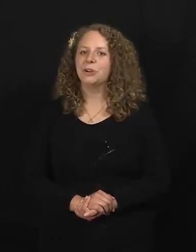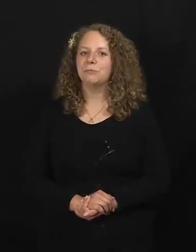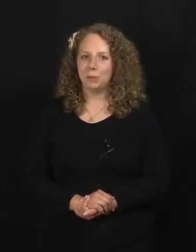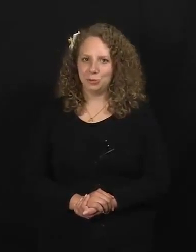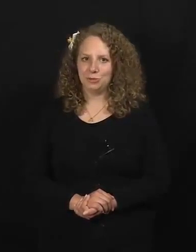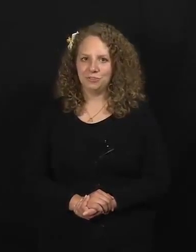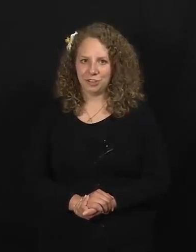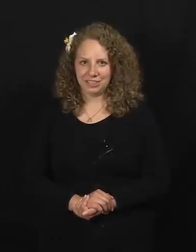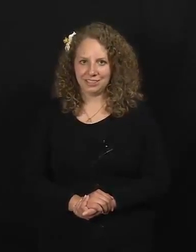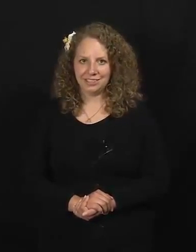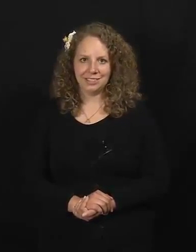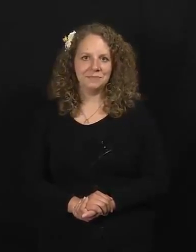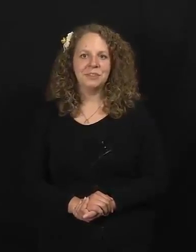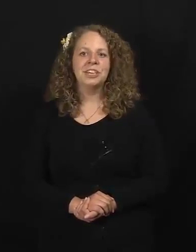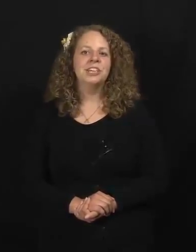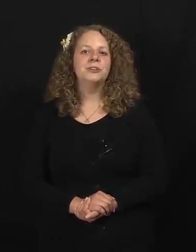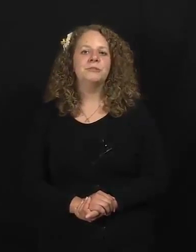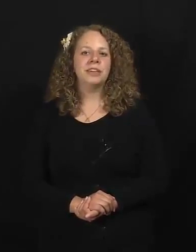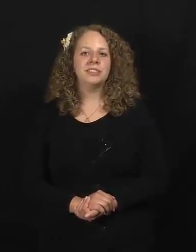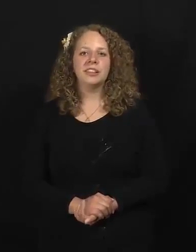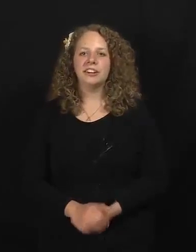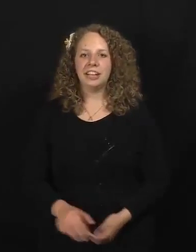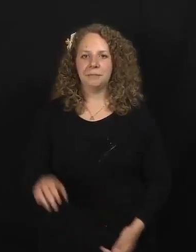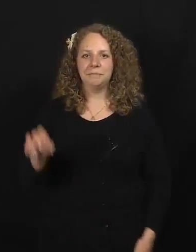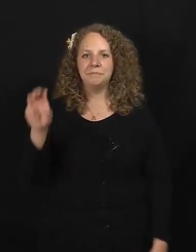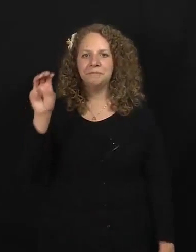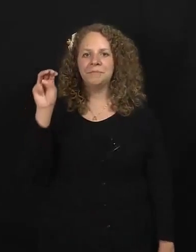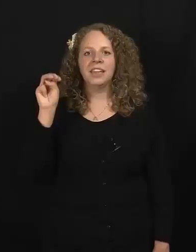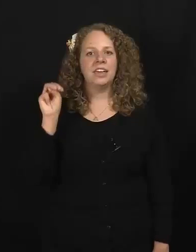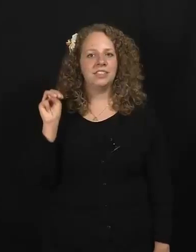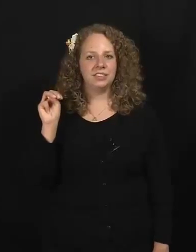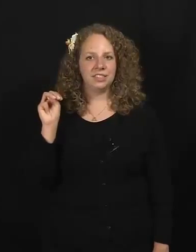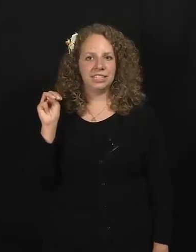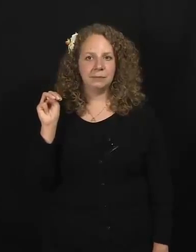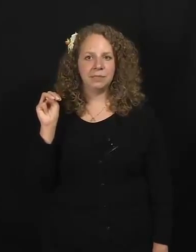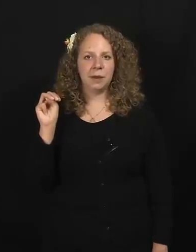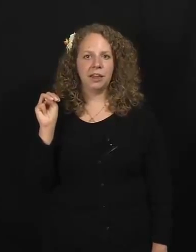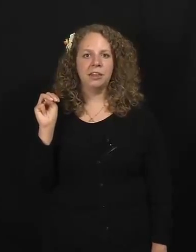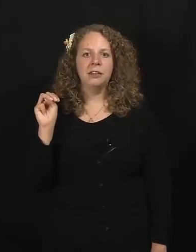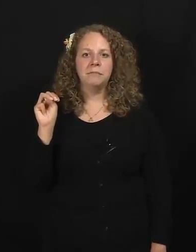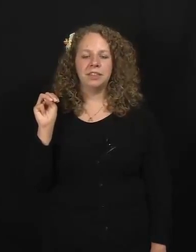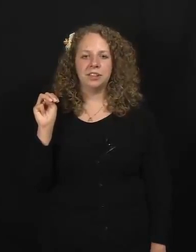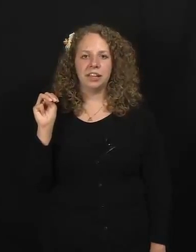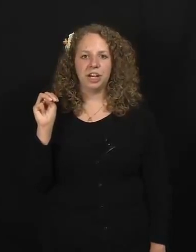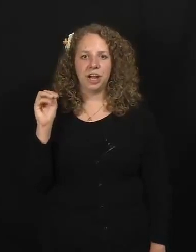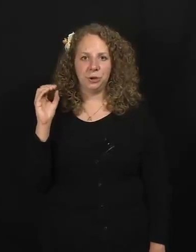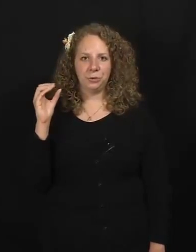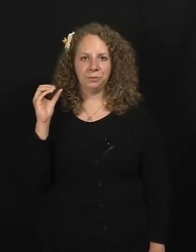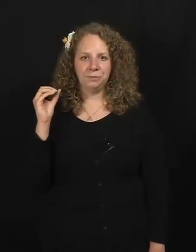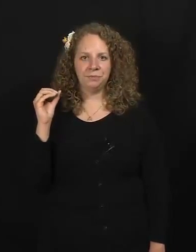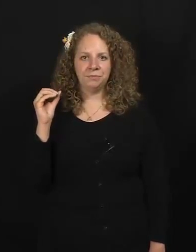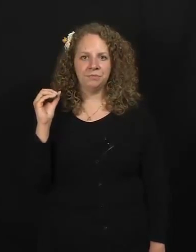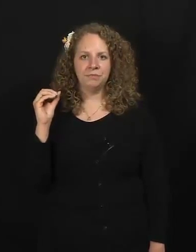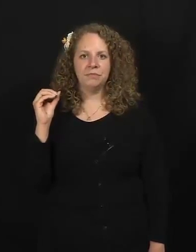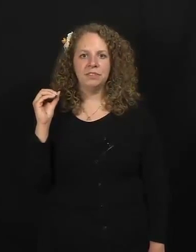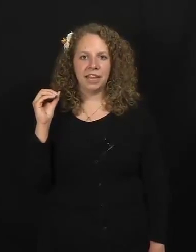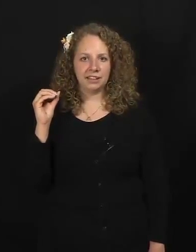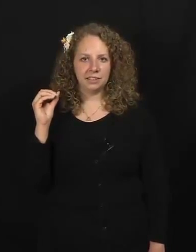word moon, for instance. You would make the letter M, and then the same spot, make the letter O. Next,